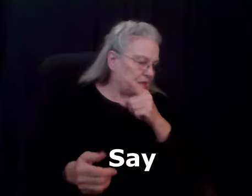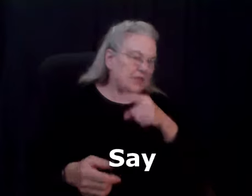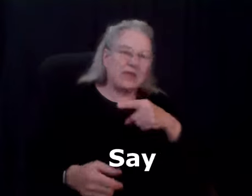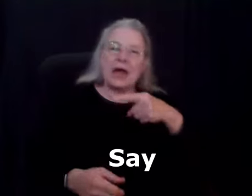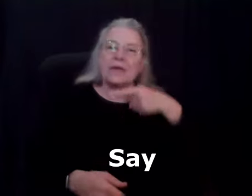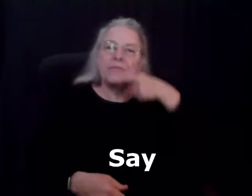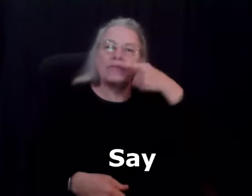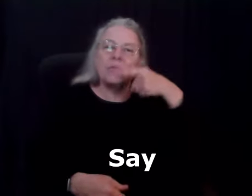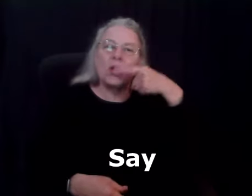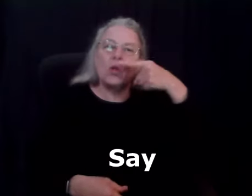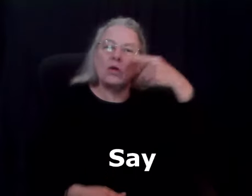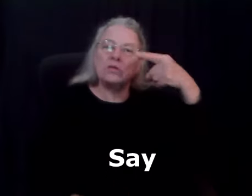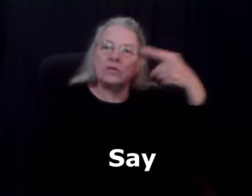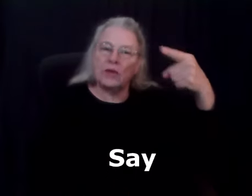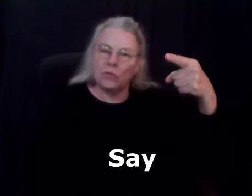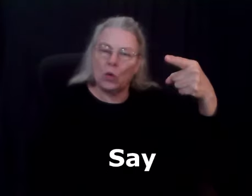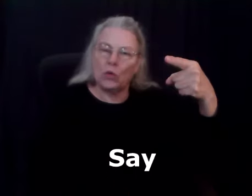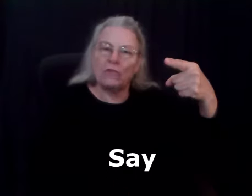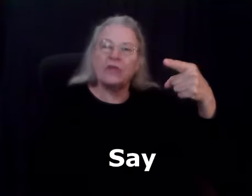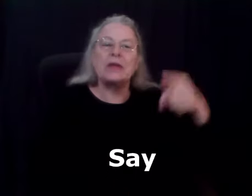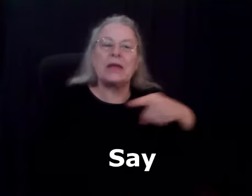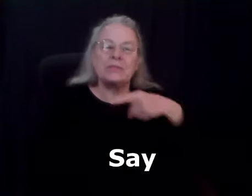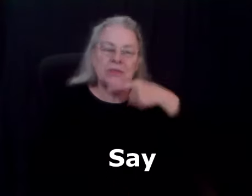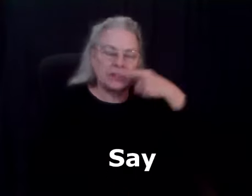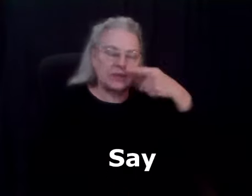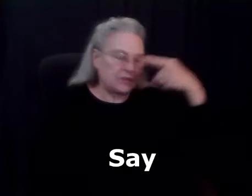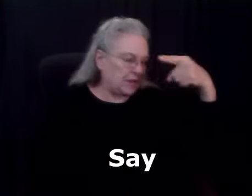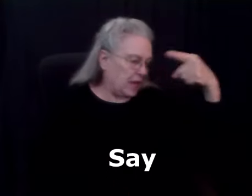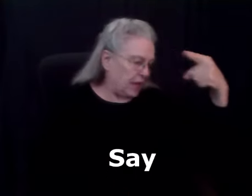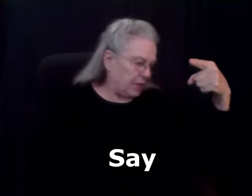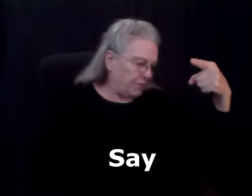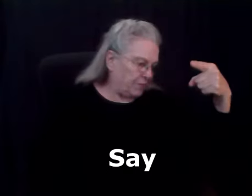Say. Words that are rolled off the lips. Say.